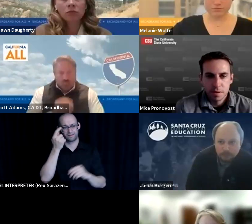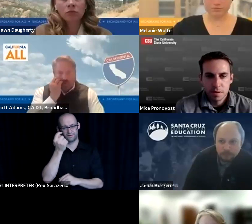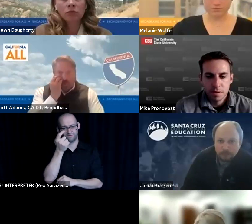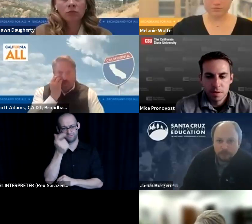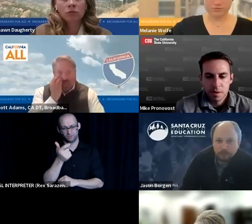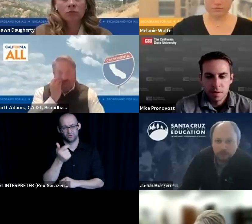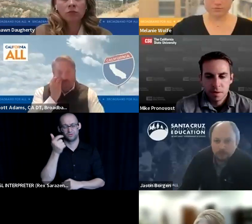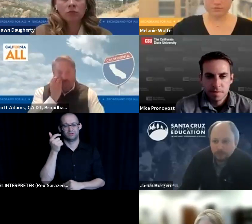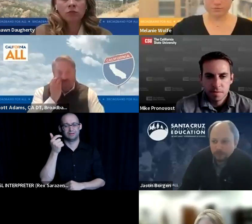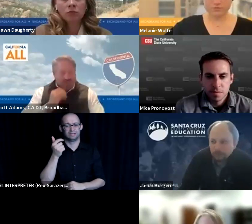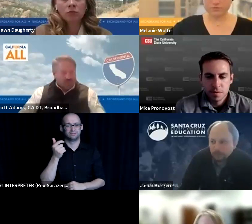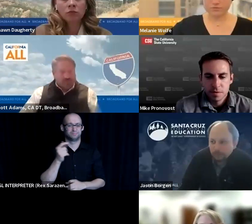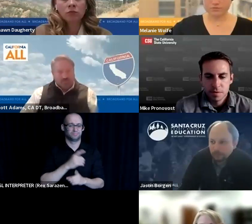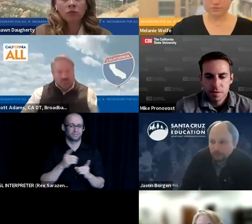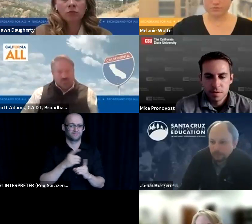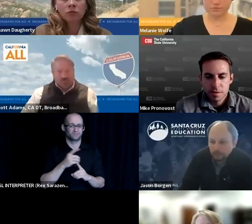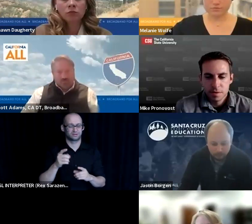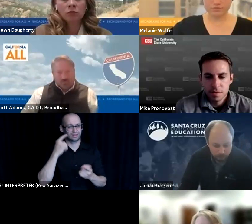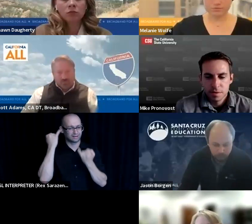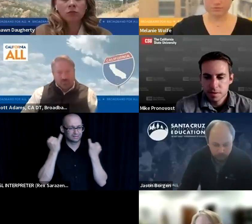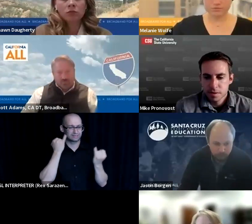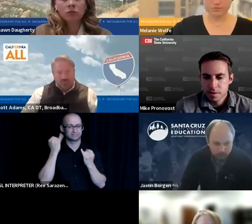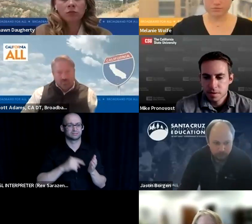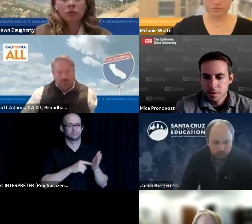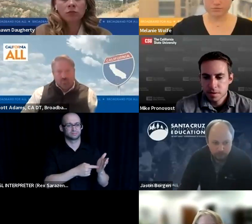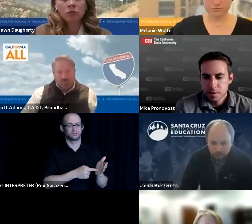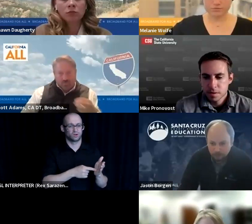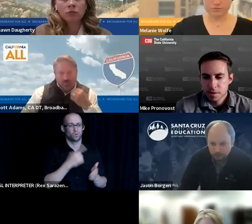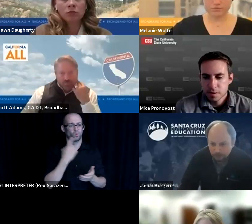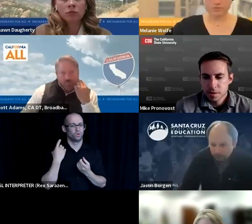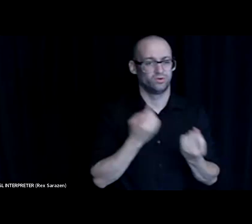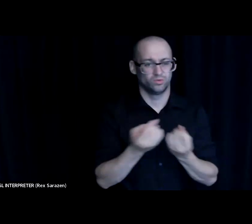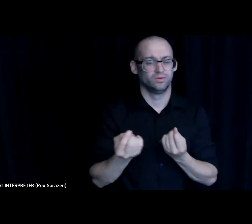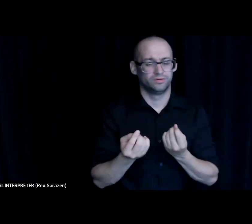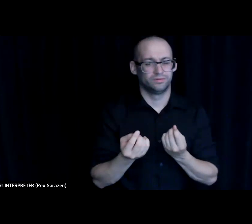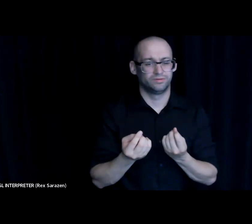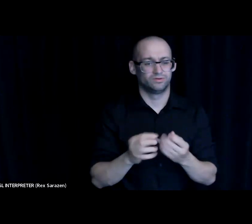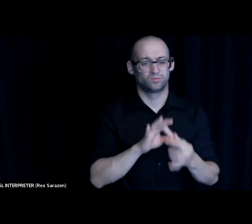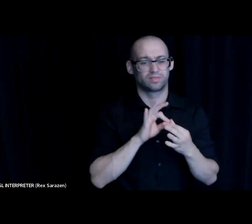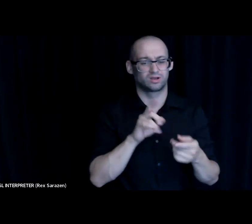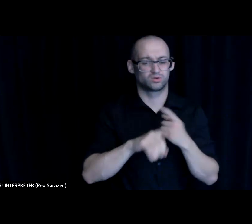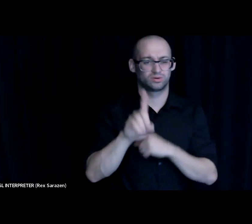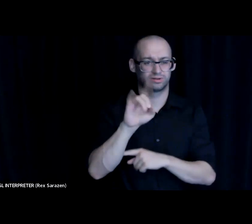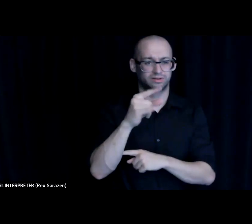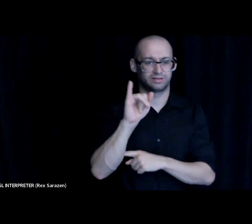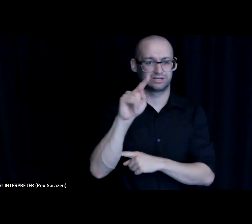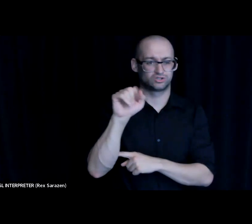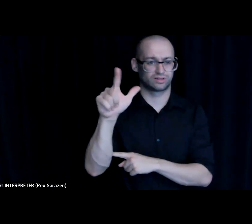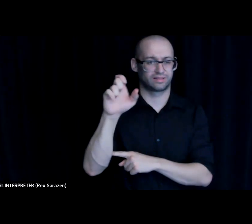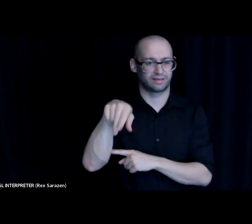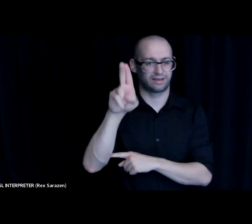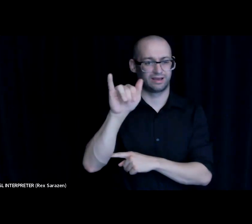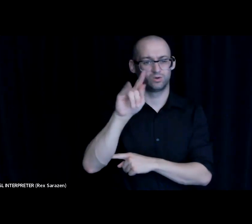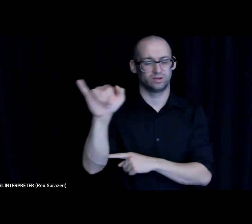of the initiatives and things that we've been doing related to digital equity. It is one of the